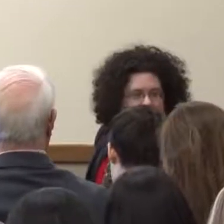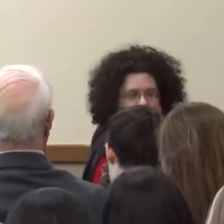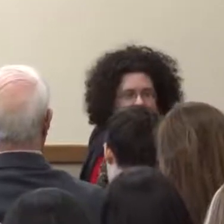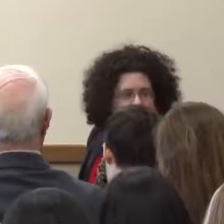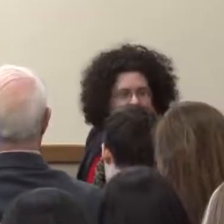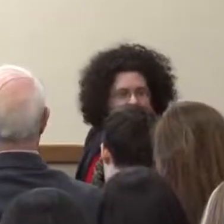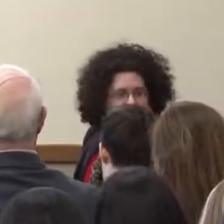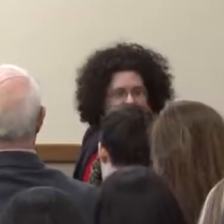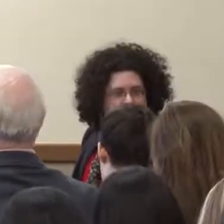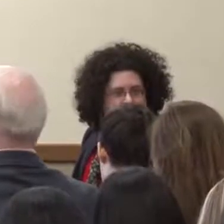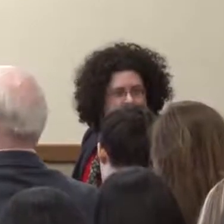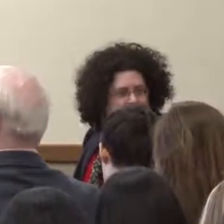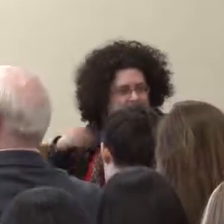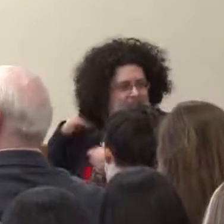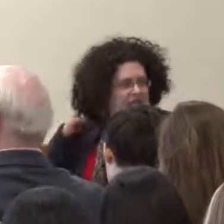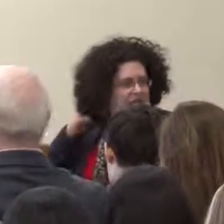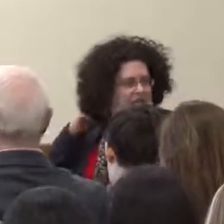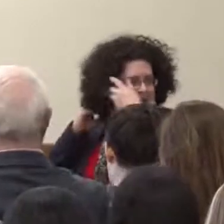Are they going to huddle?